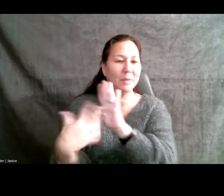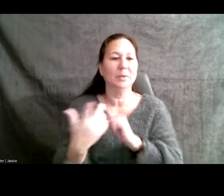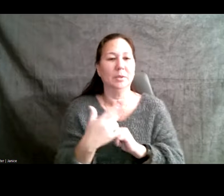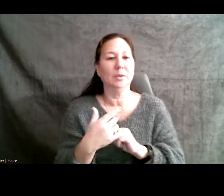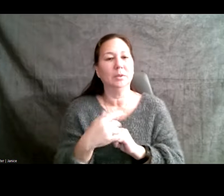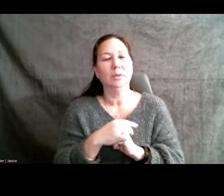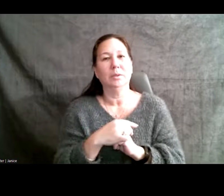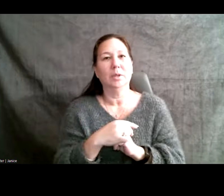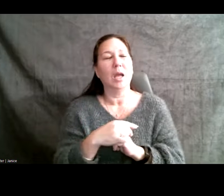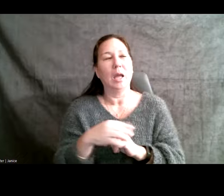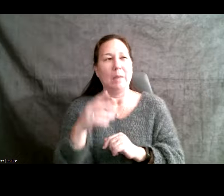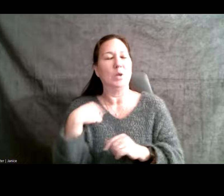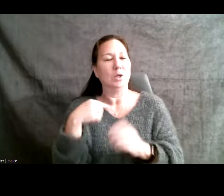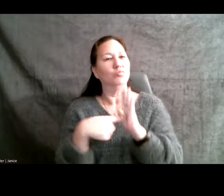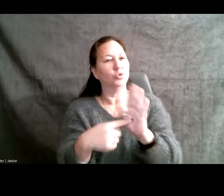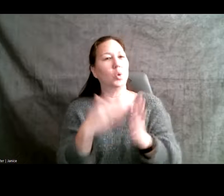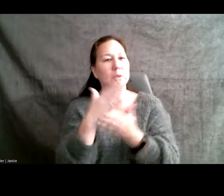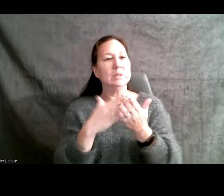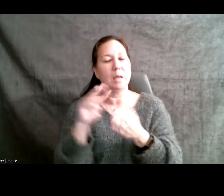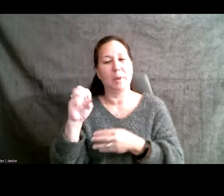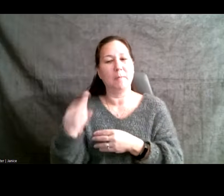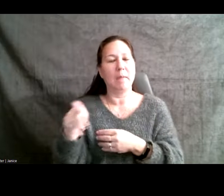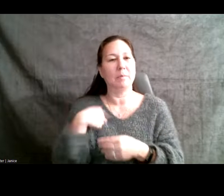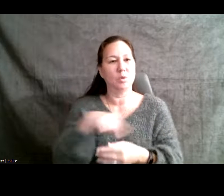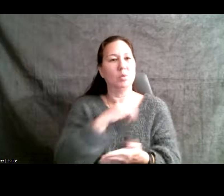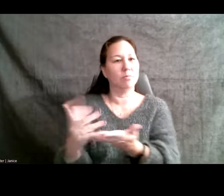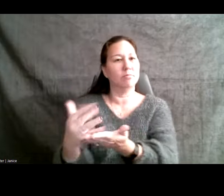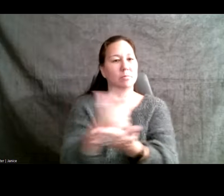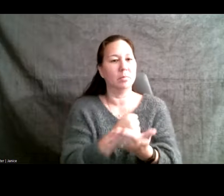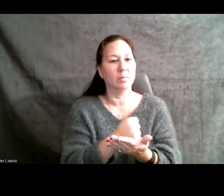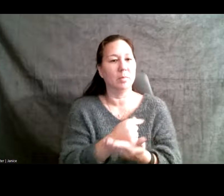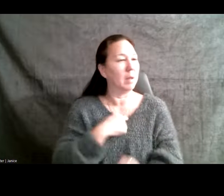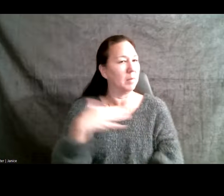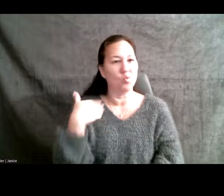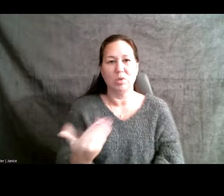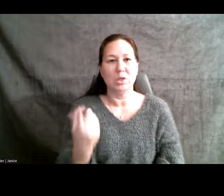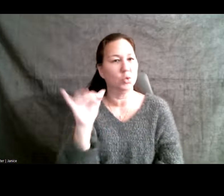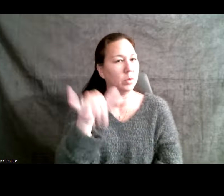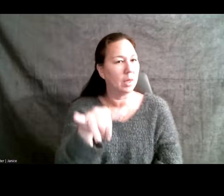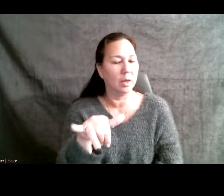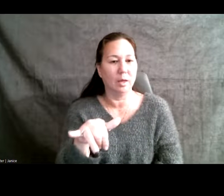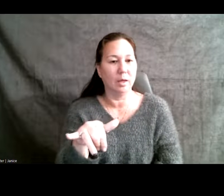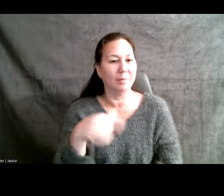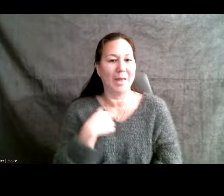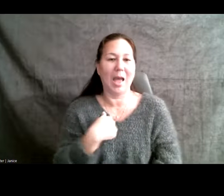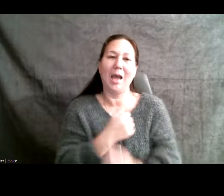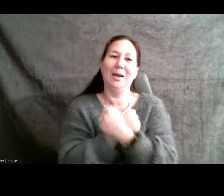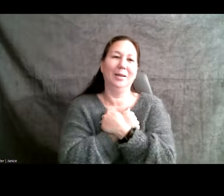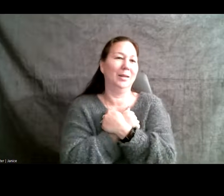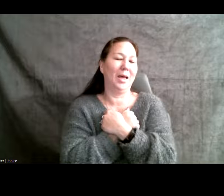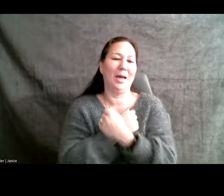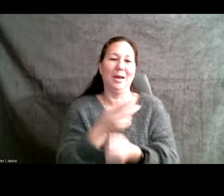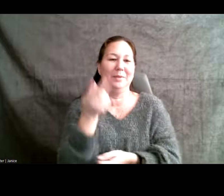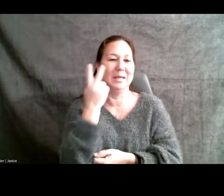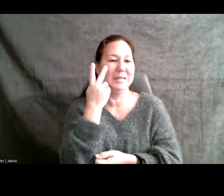like. And go from there. Yeah, I'd be willing to do that. And I always Yeah. love seeing Chief Hawley.